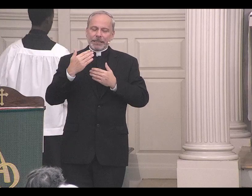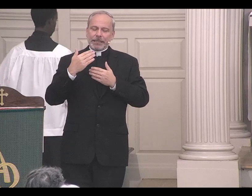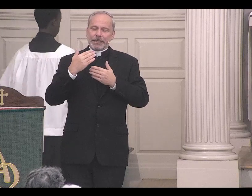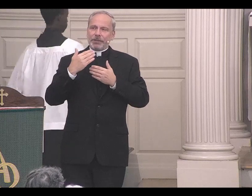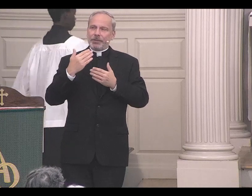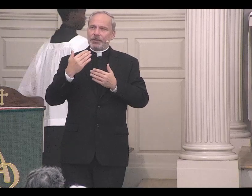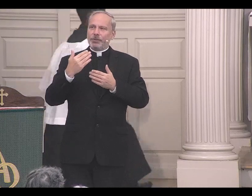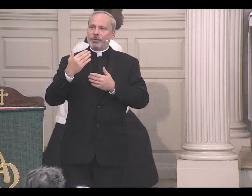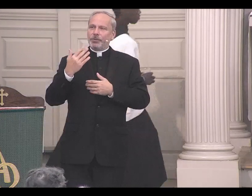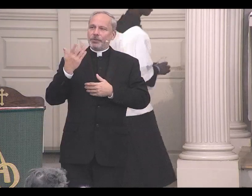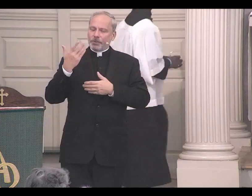temple.